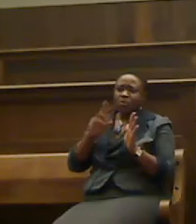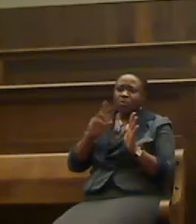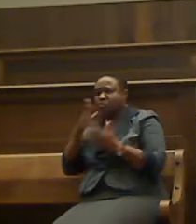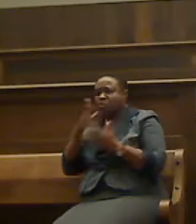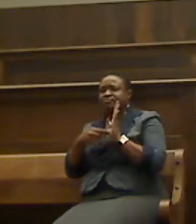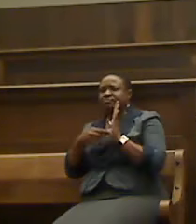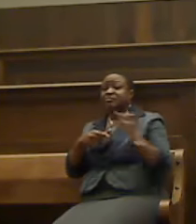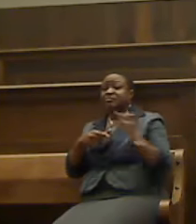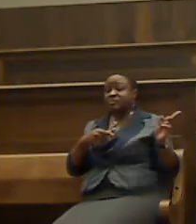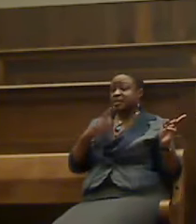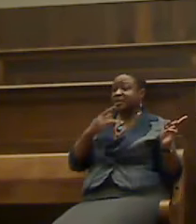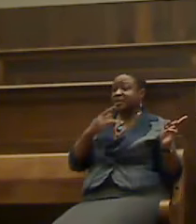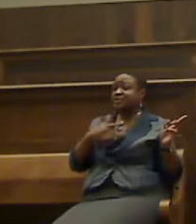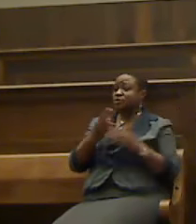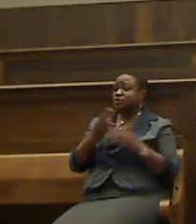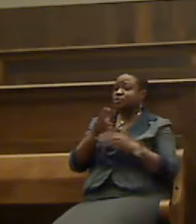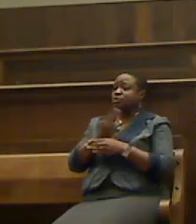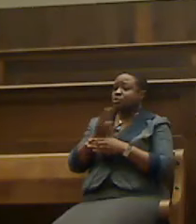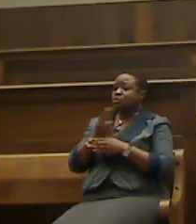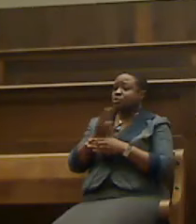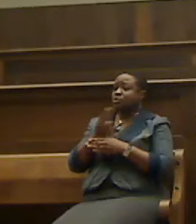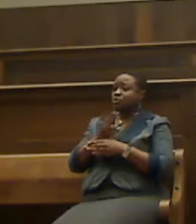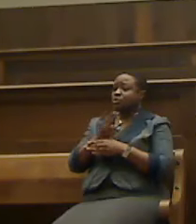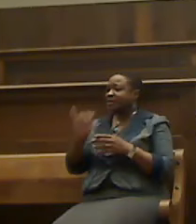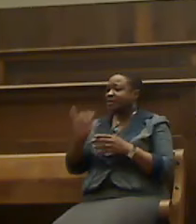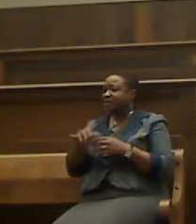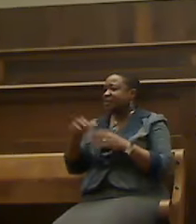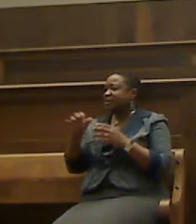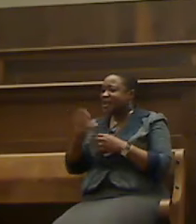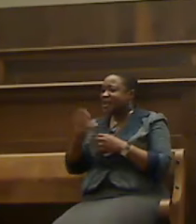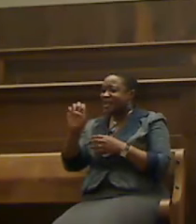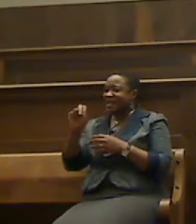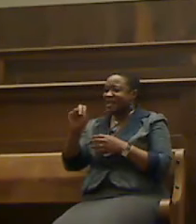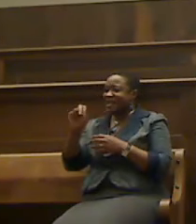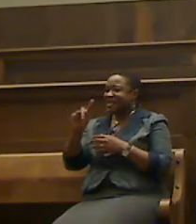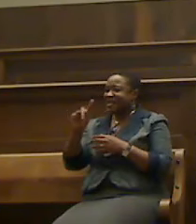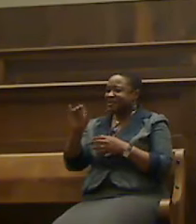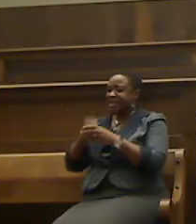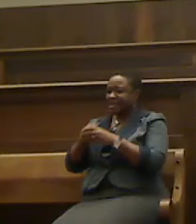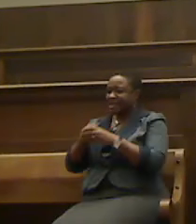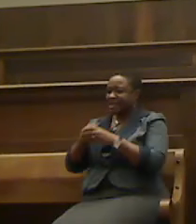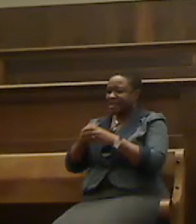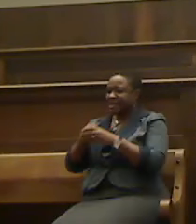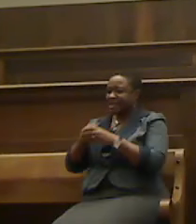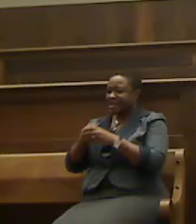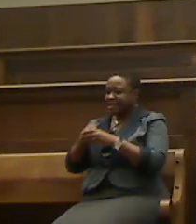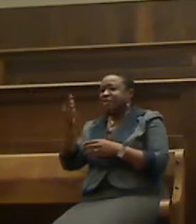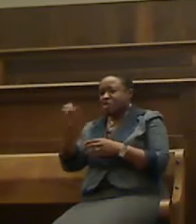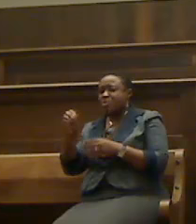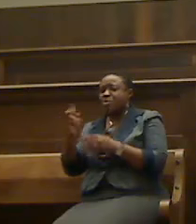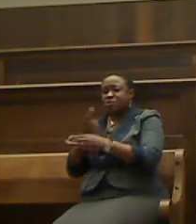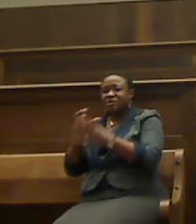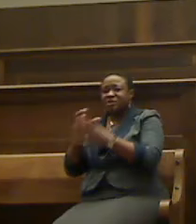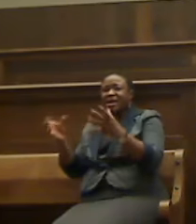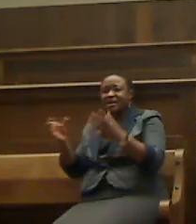And they do use the chymosin, which is the genetically engineered enzyme in Europe. They use a lot of genetically engineered enzymes in